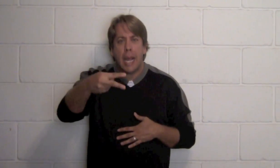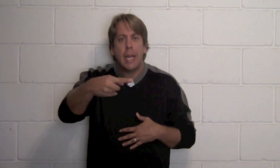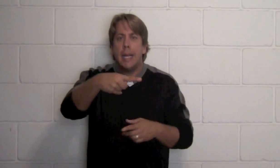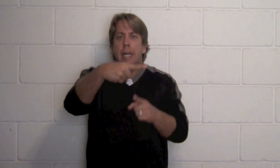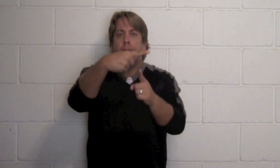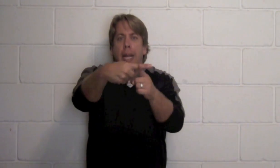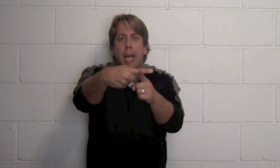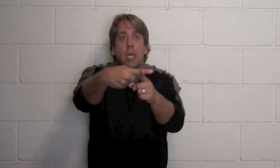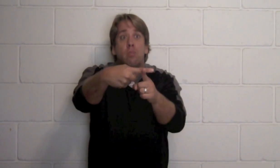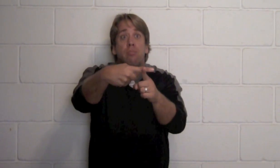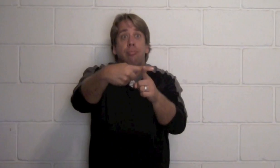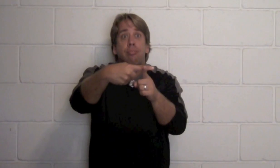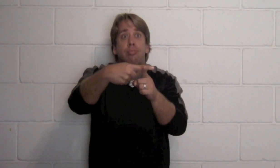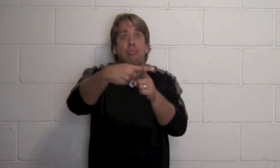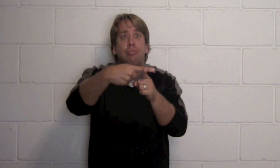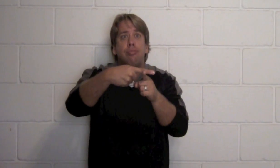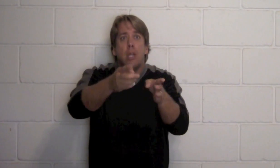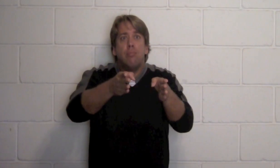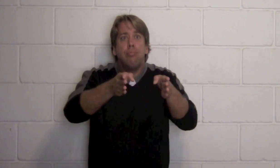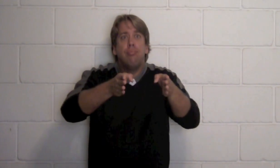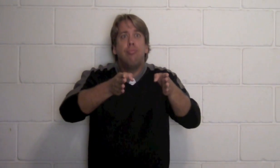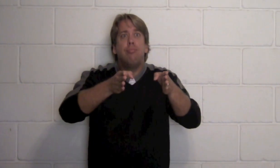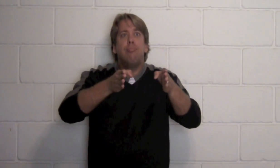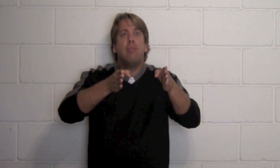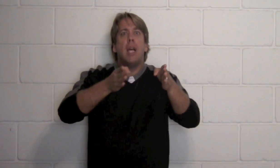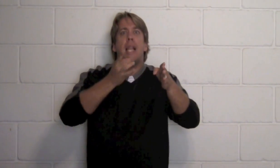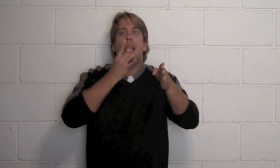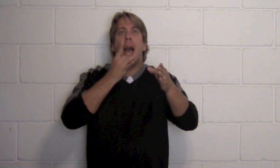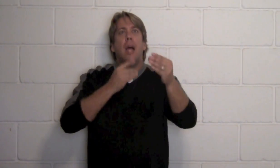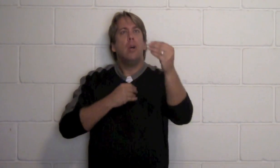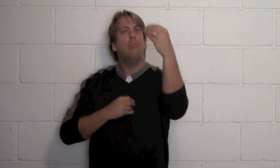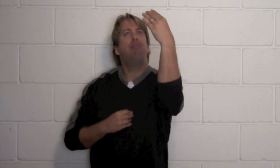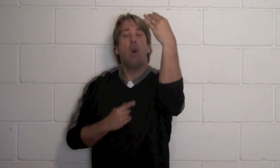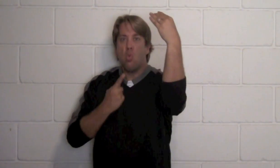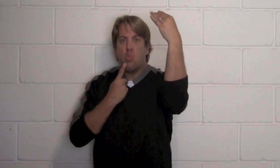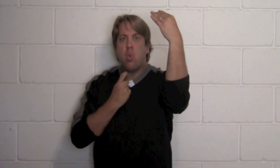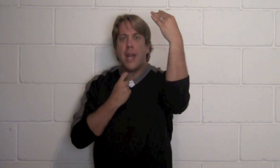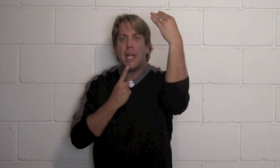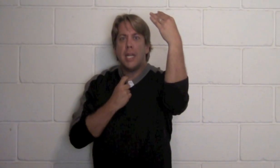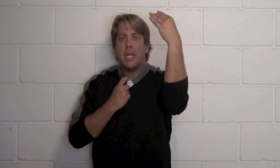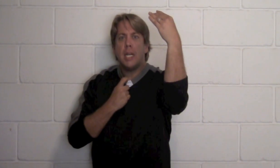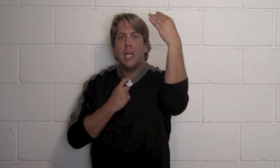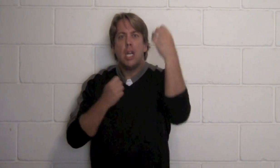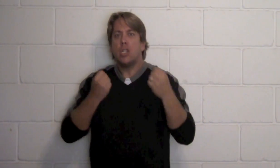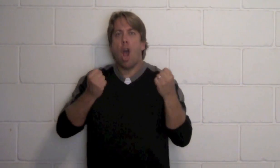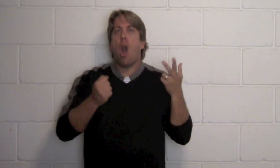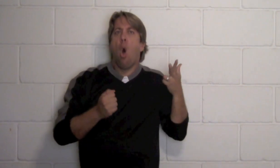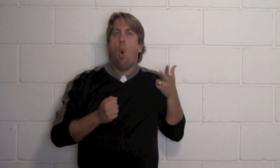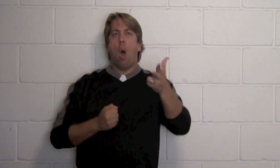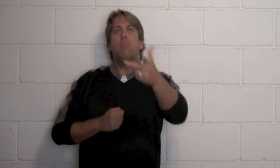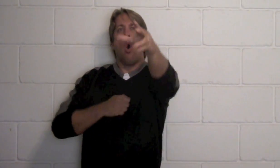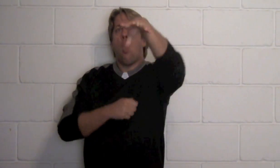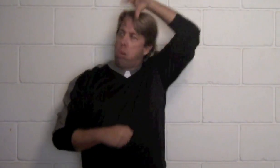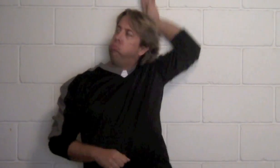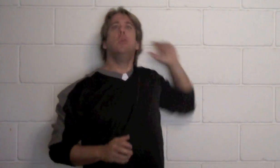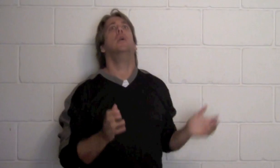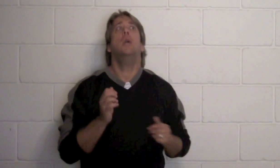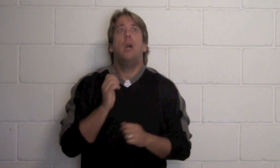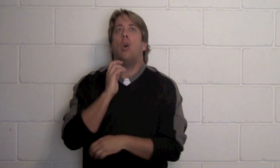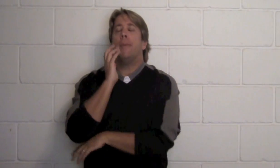They came upon a second intersection, and again the light was red, and they barreled through that one again.